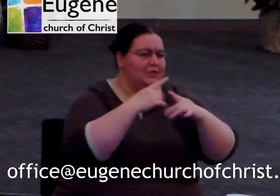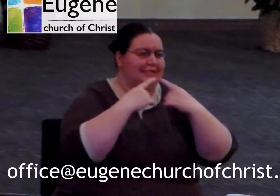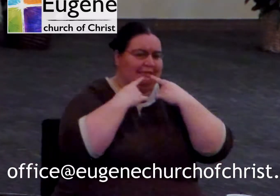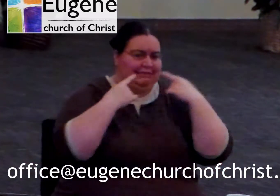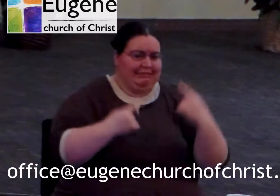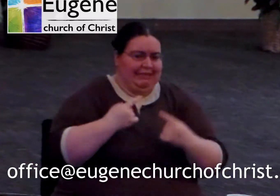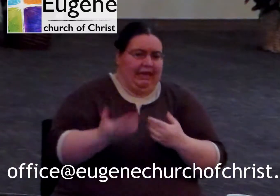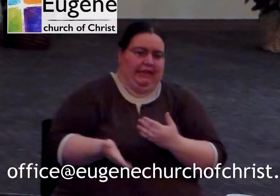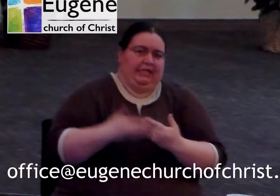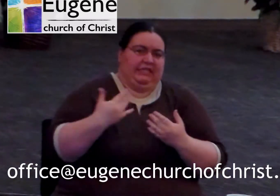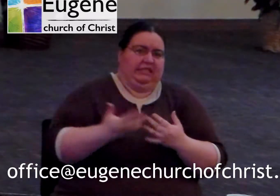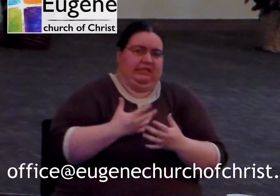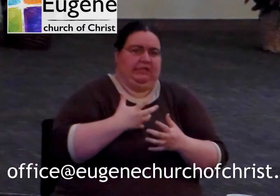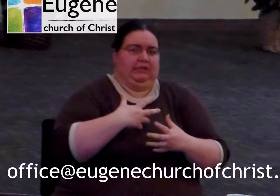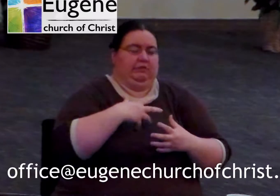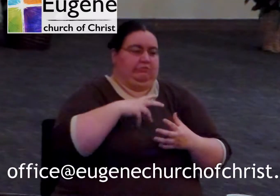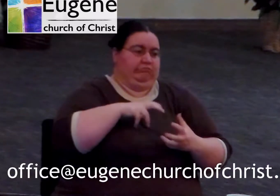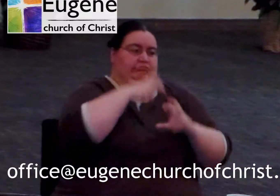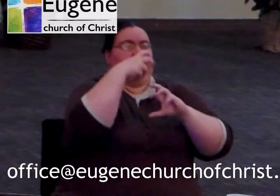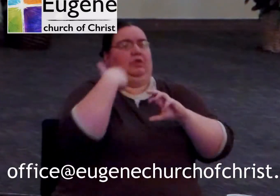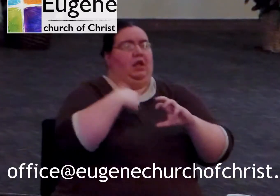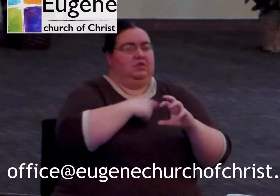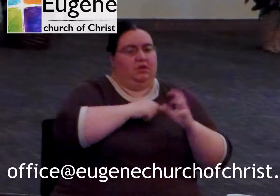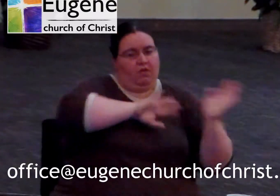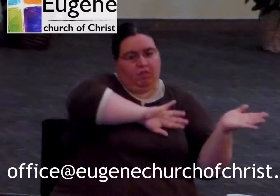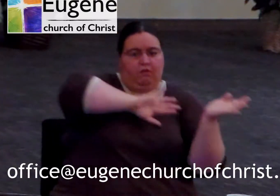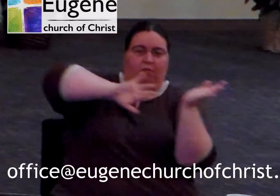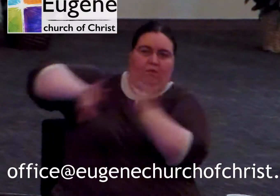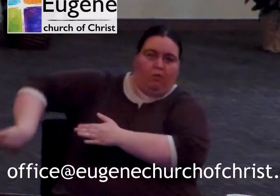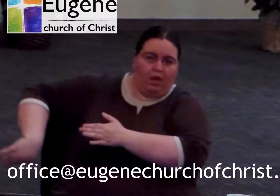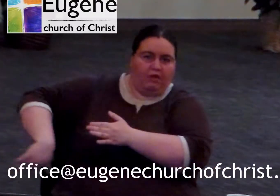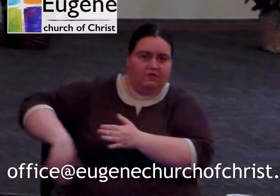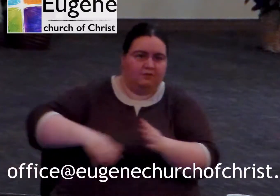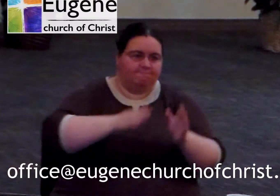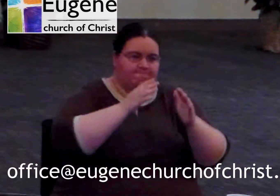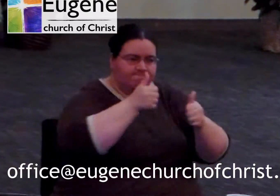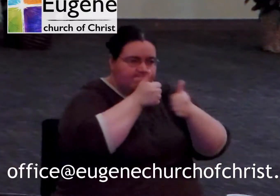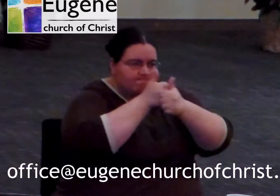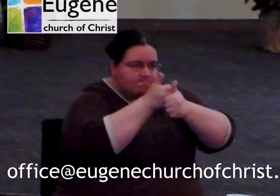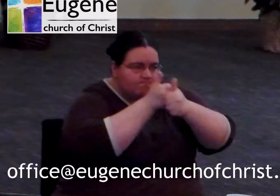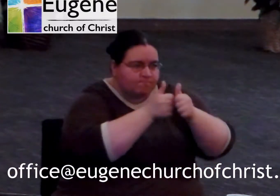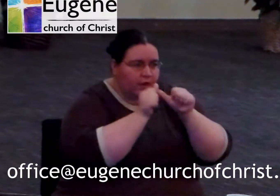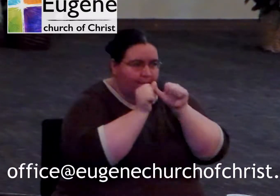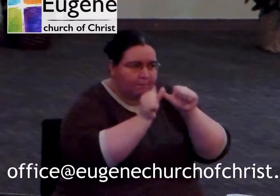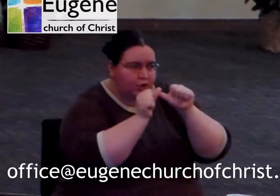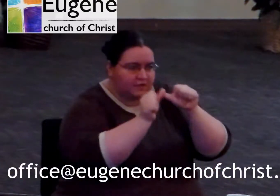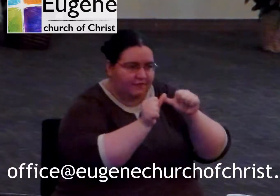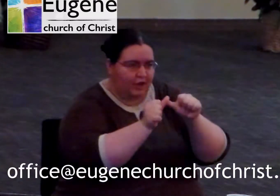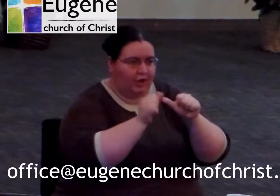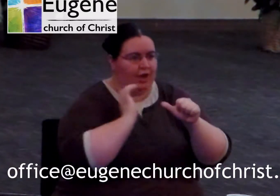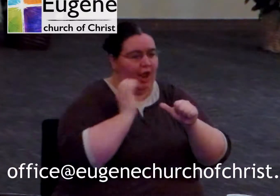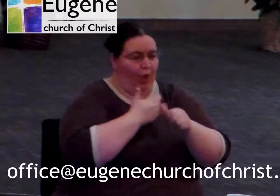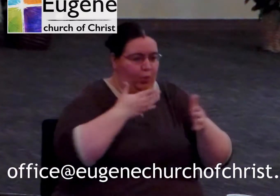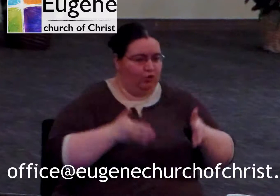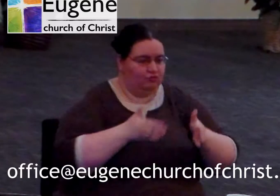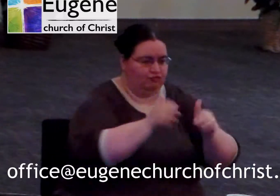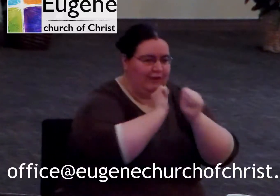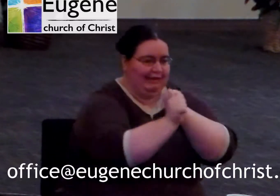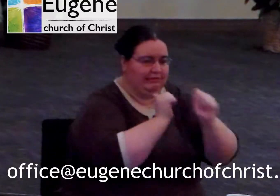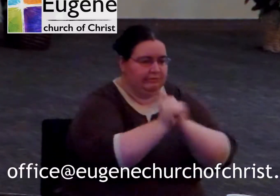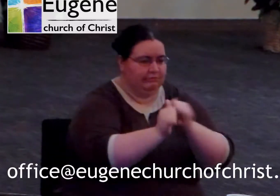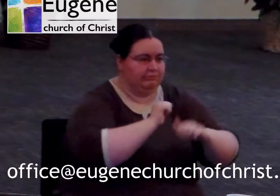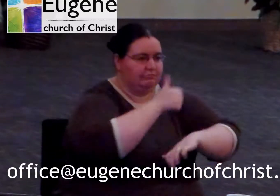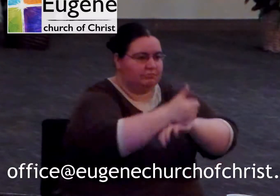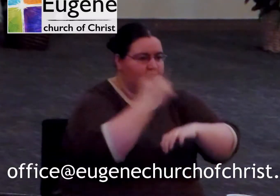author and perfecter of our faith, who for the joy set before him endured the cross. He is scorning its shame